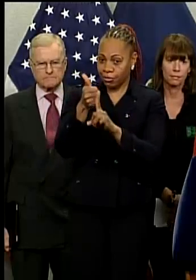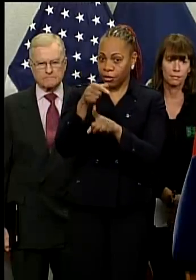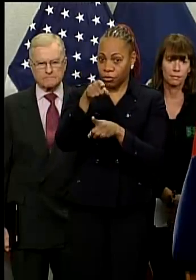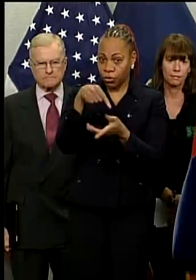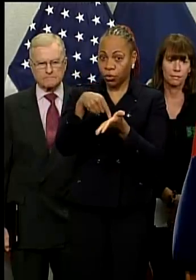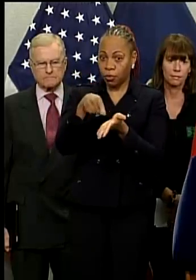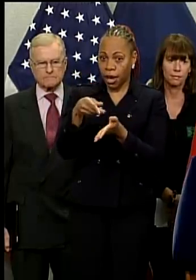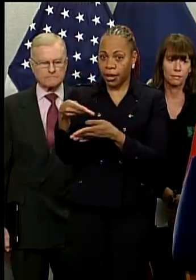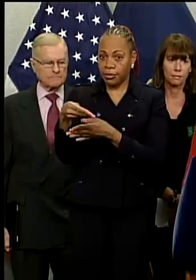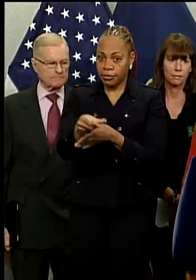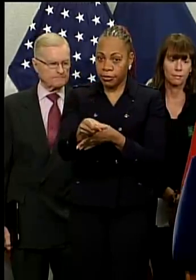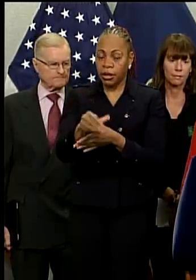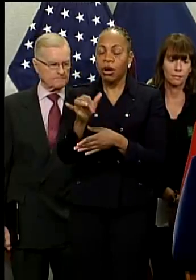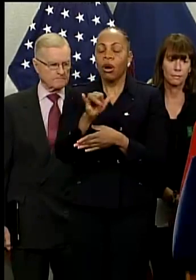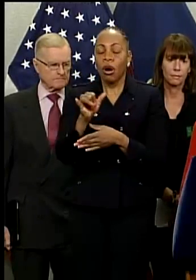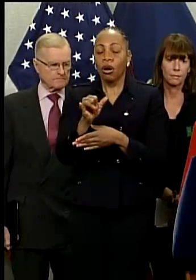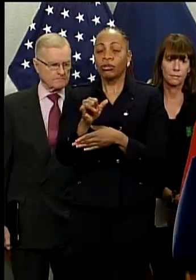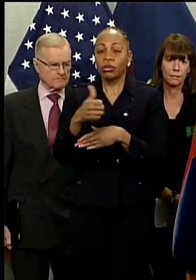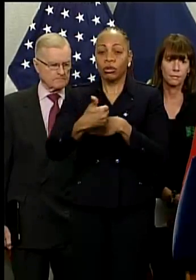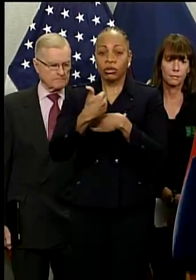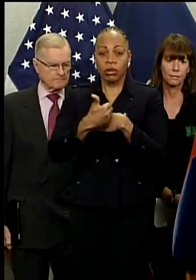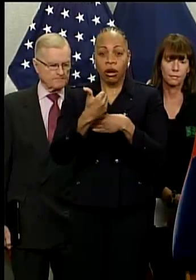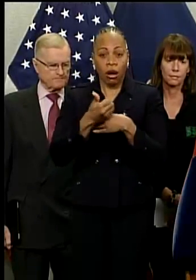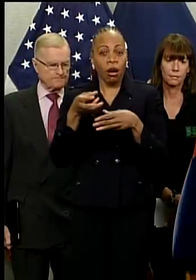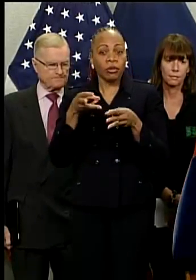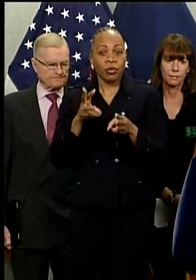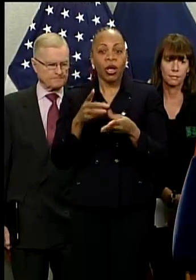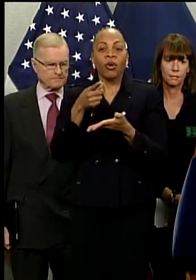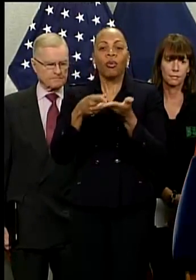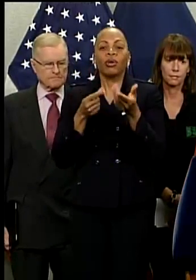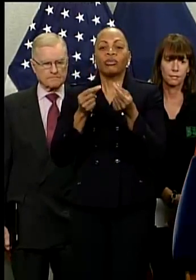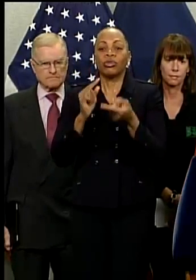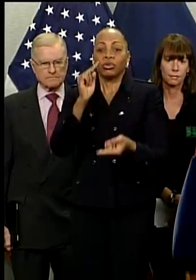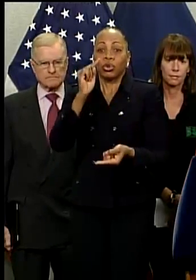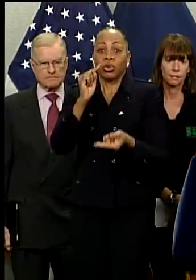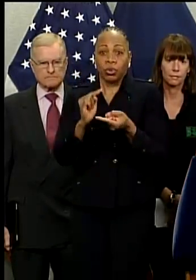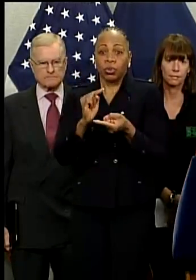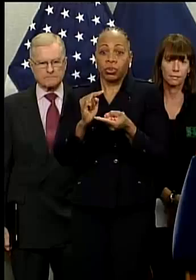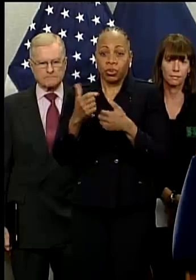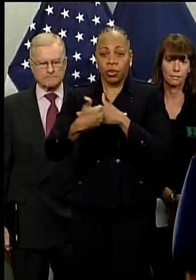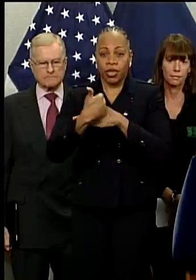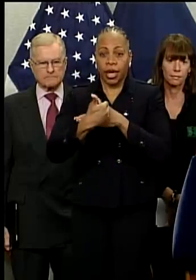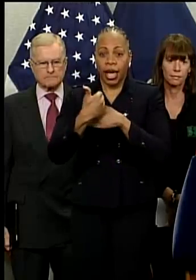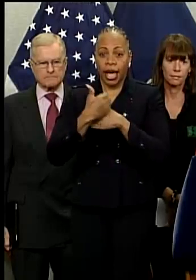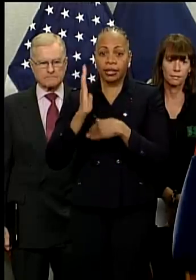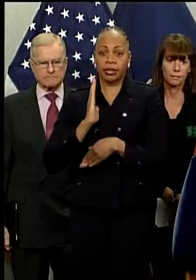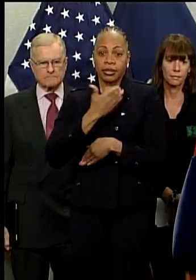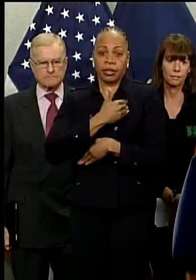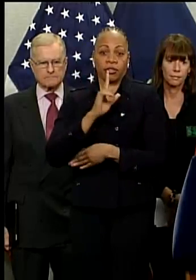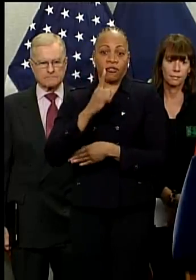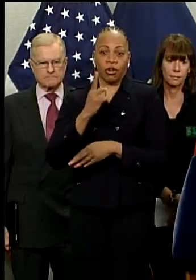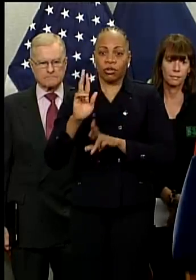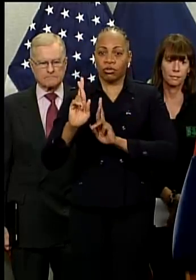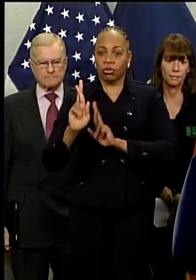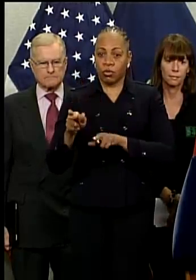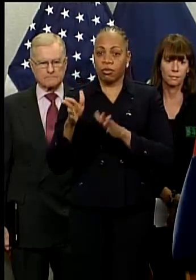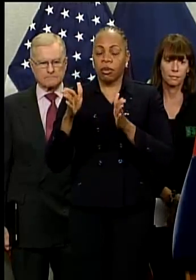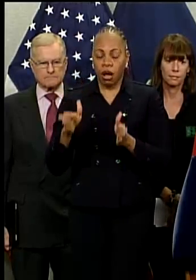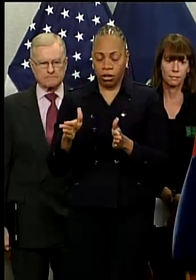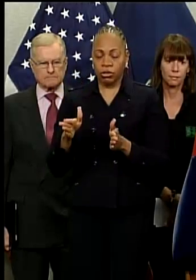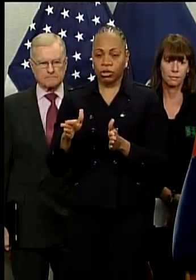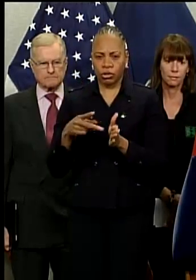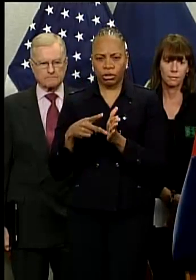ourselves out of harm's way, we'll reduce the hazards our first responders have to confront as well. So that's double value to doing